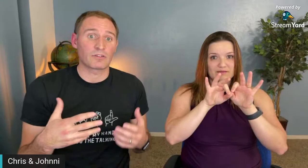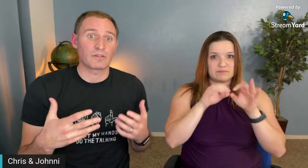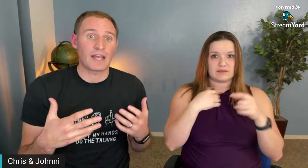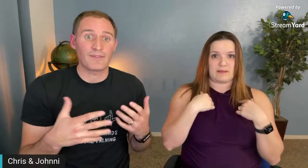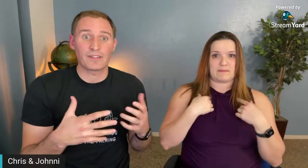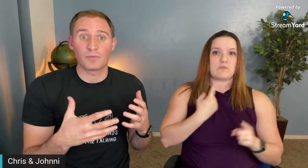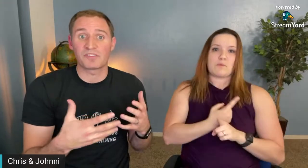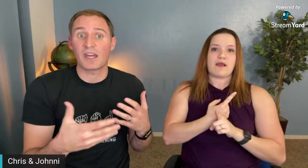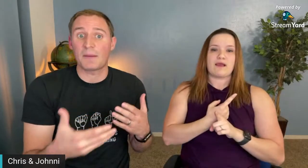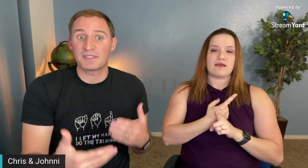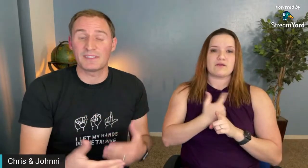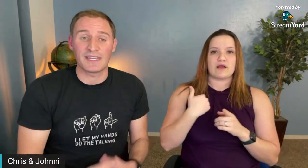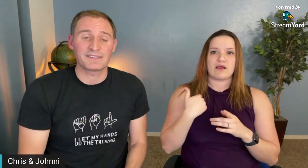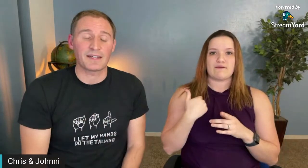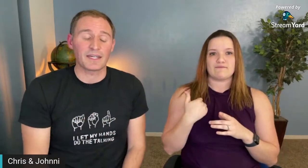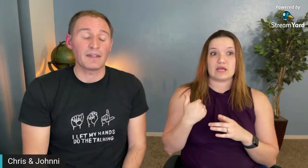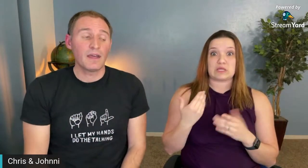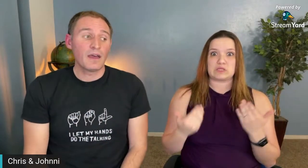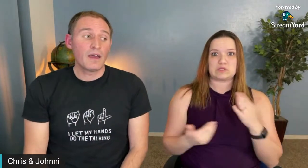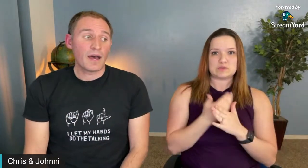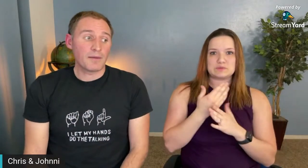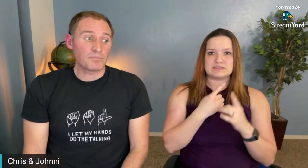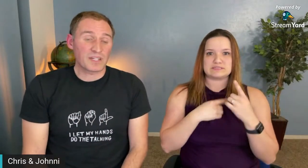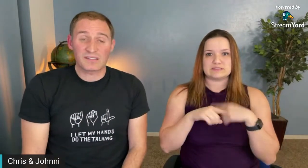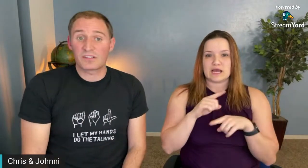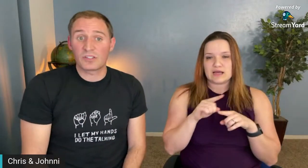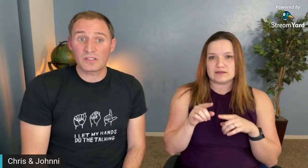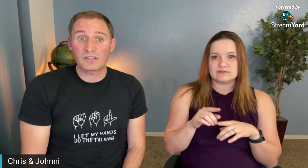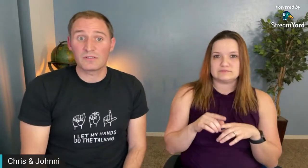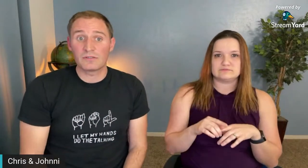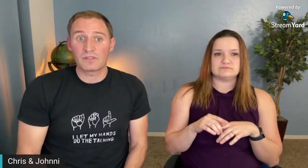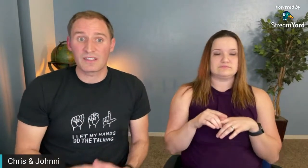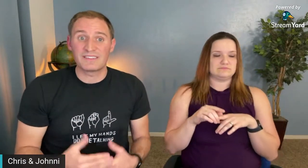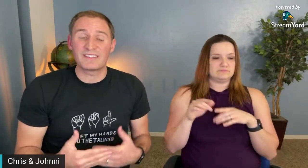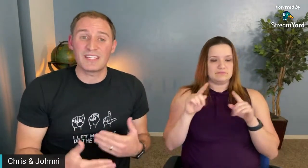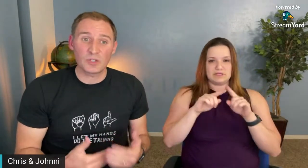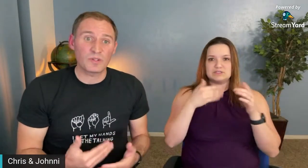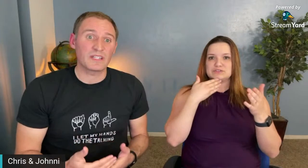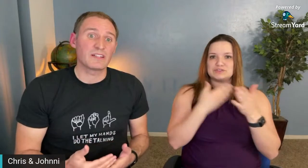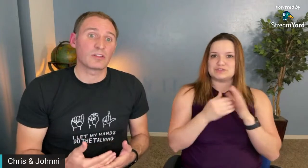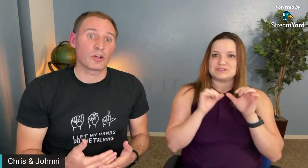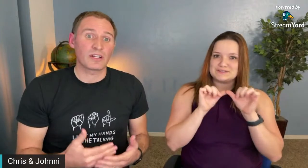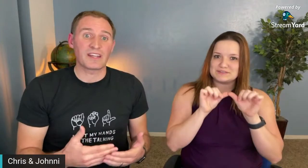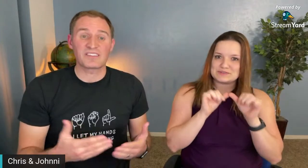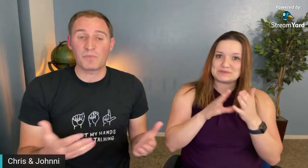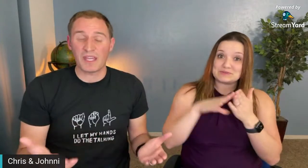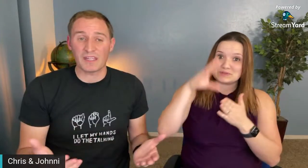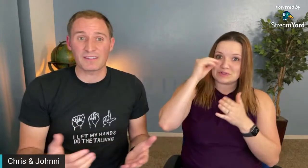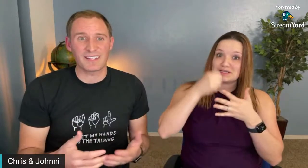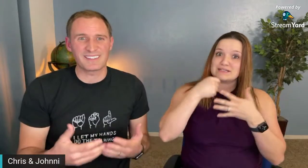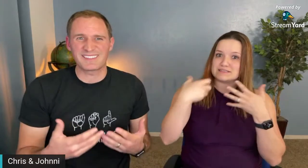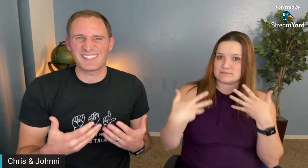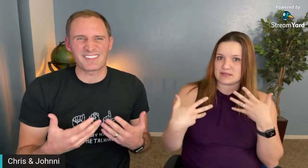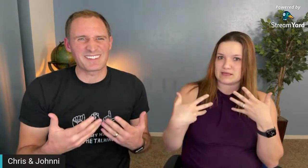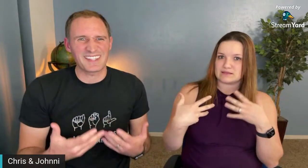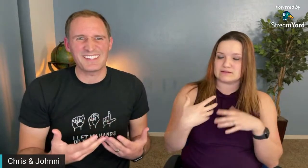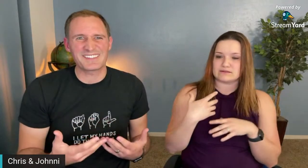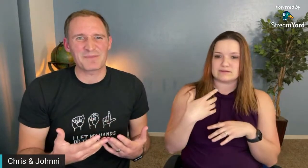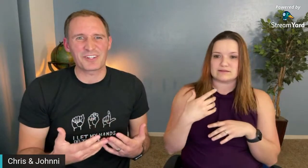or having the most up-to-date sign. But it's good to continually learn and expand. And this day you stop